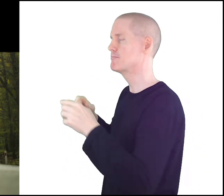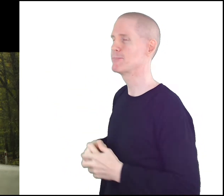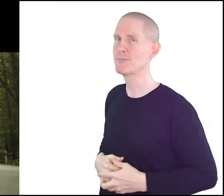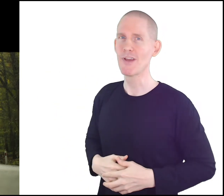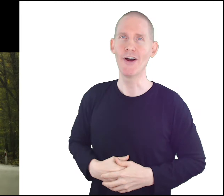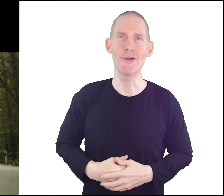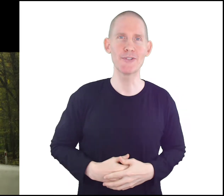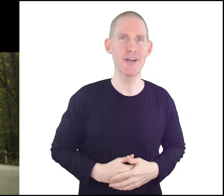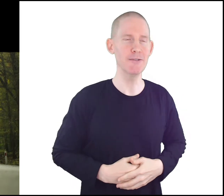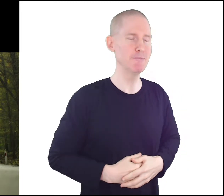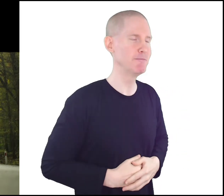Other side.